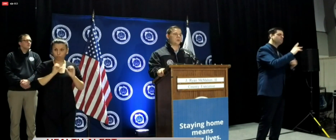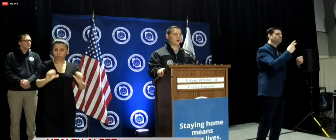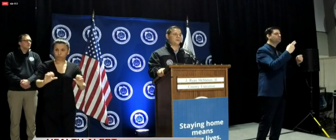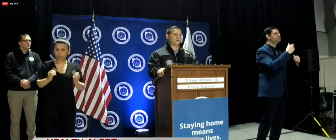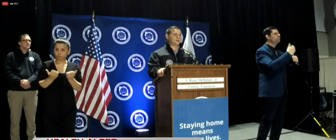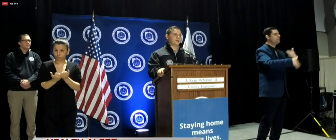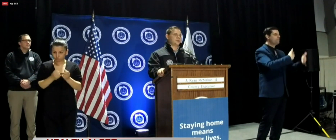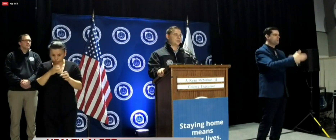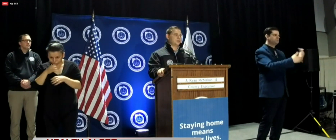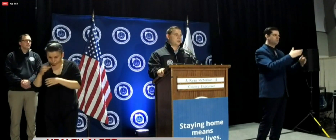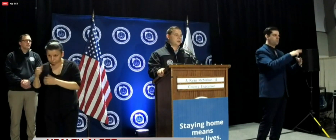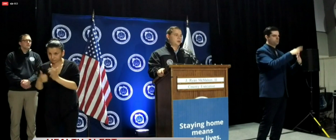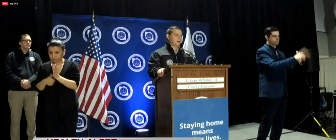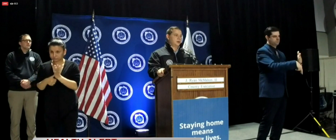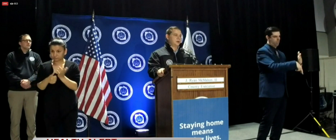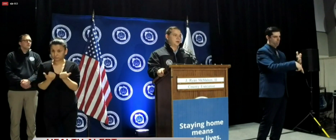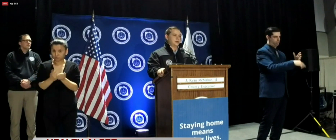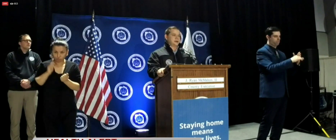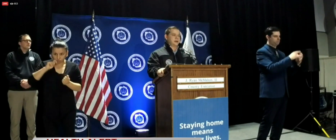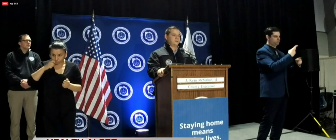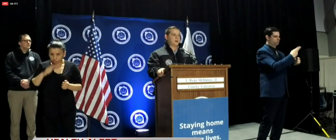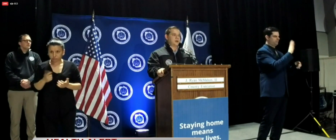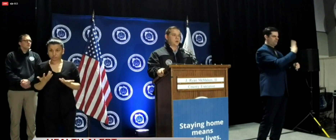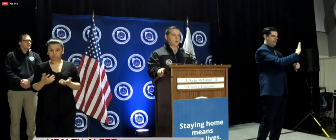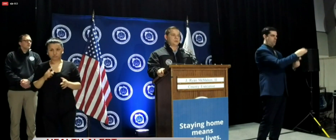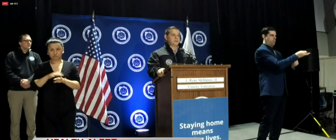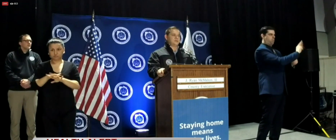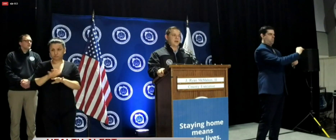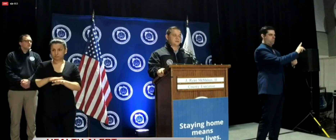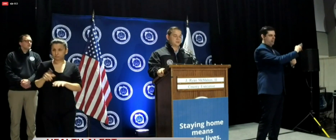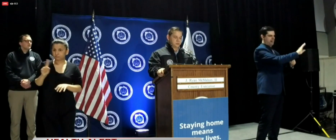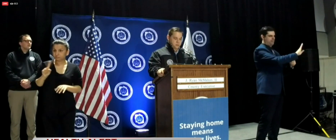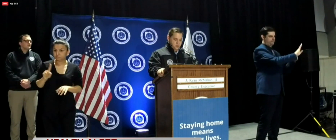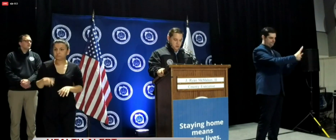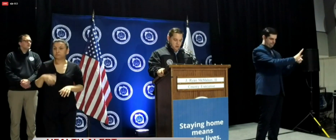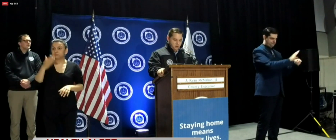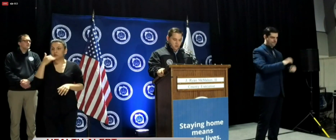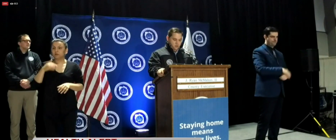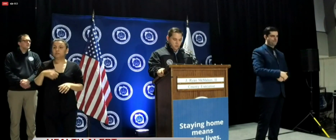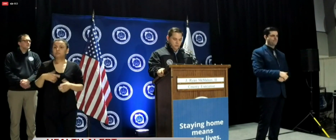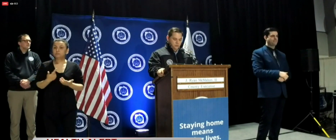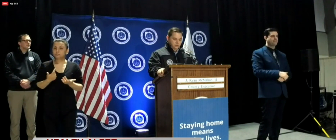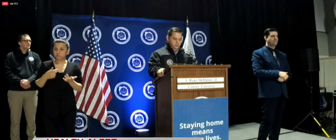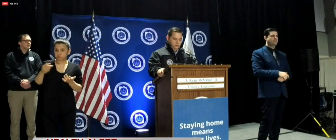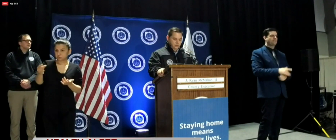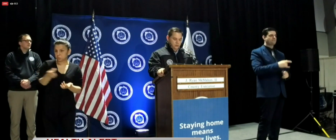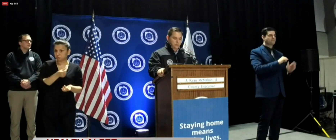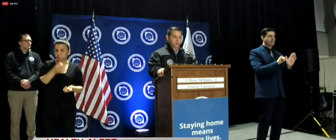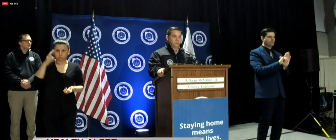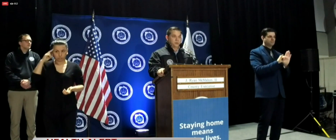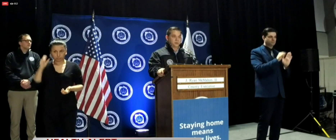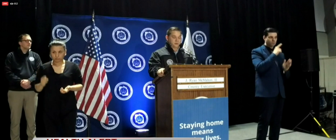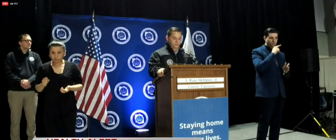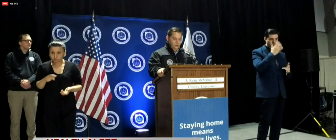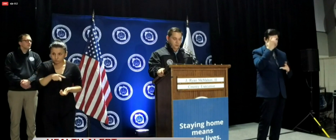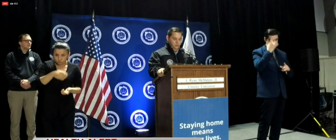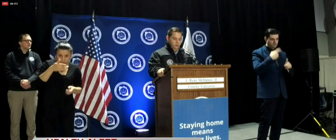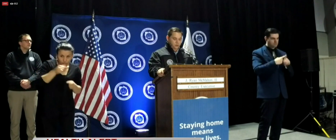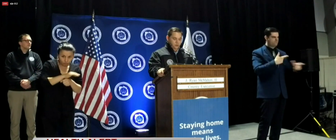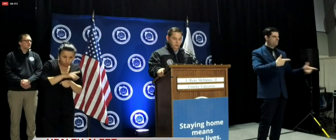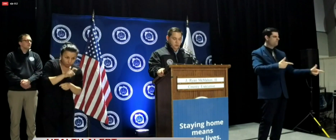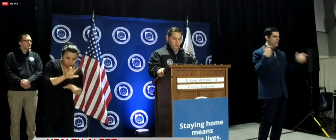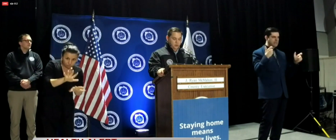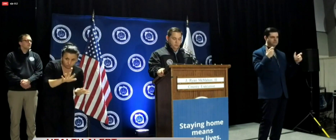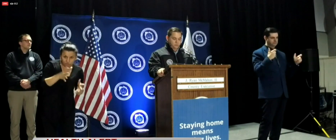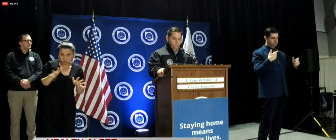to do our investigation and identify and quarantine faster. This is a big thing for our